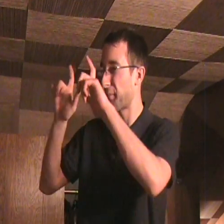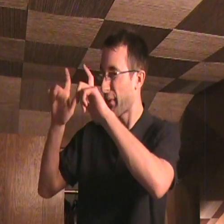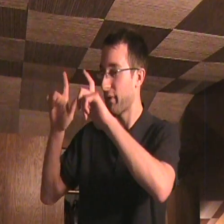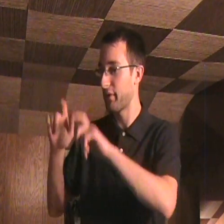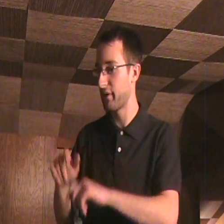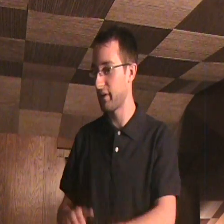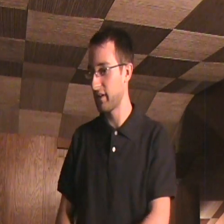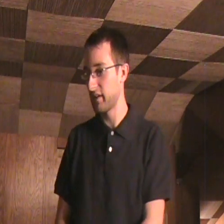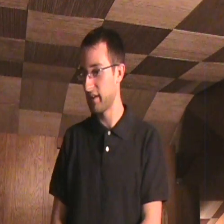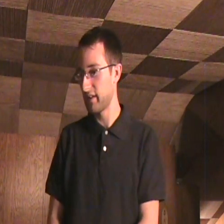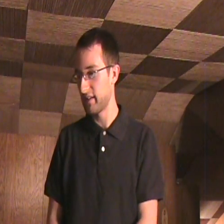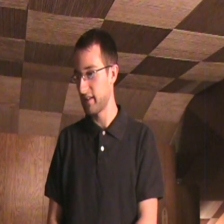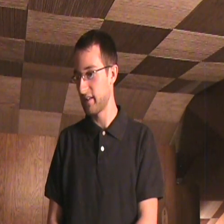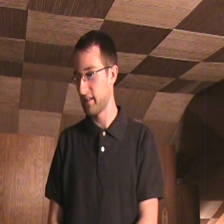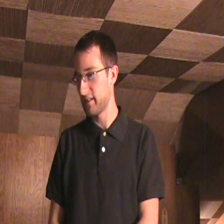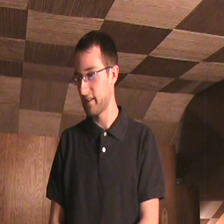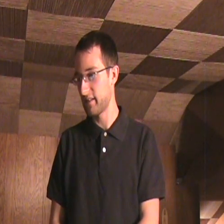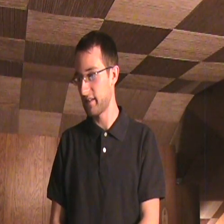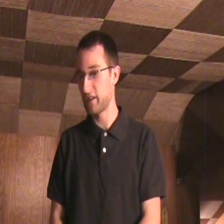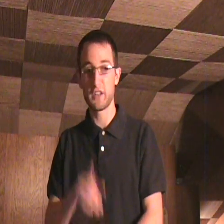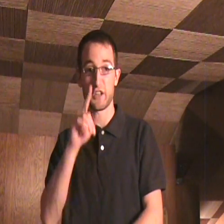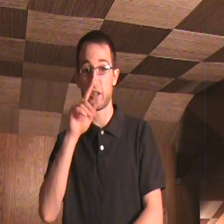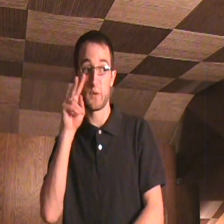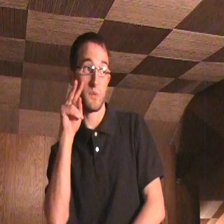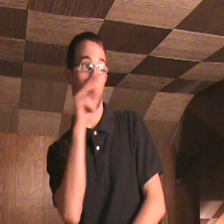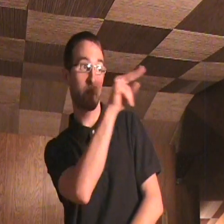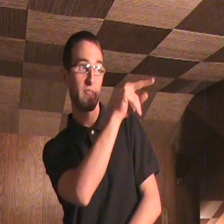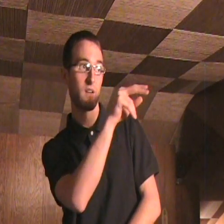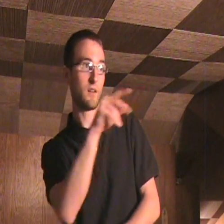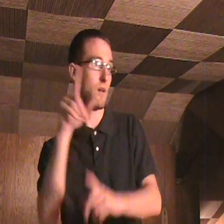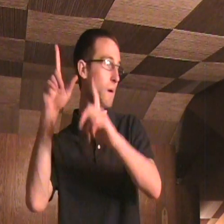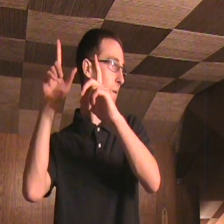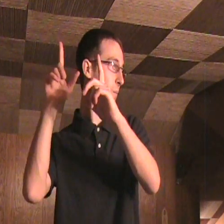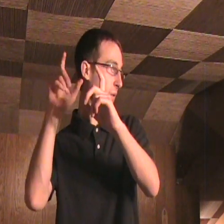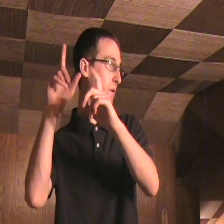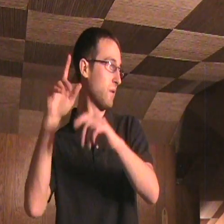All right. Can you look over that way? And,